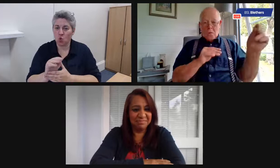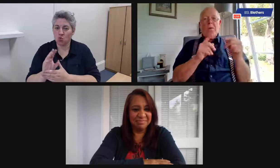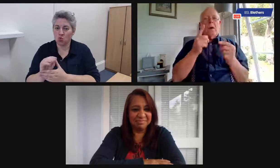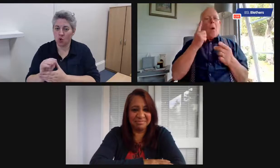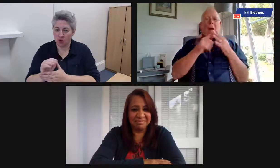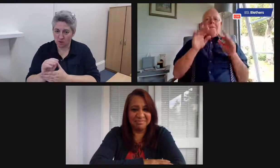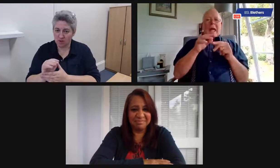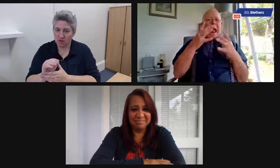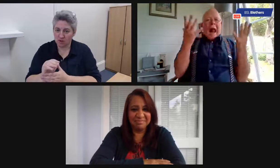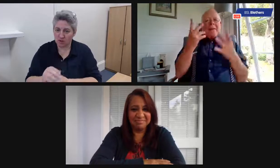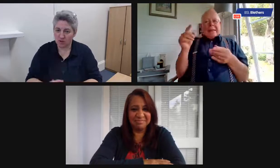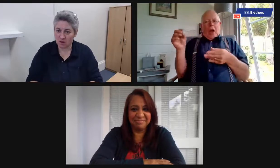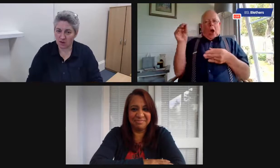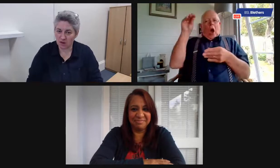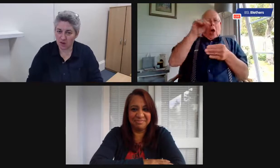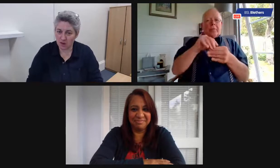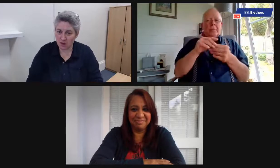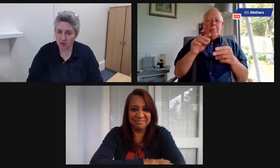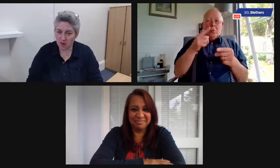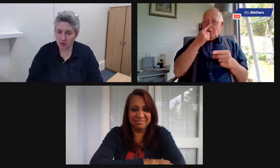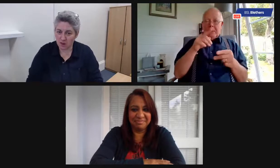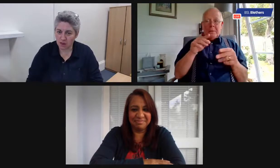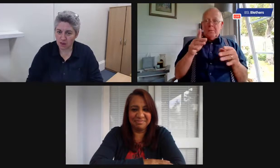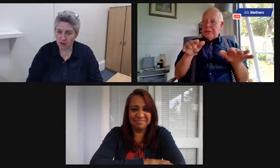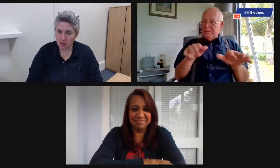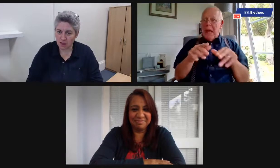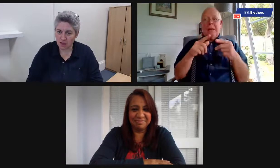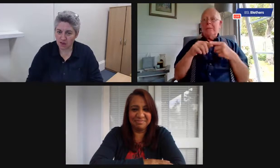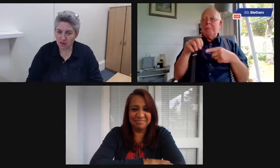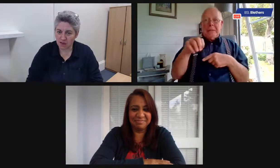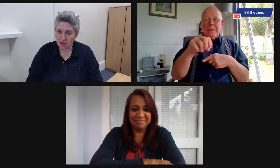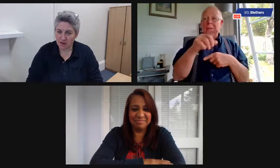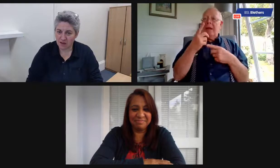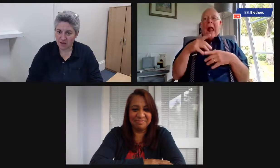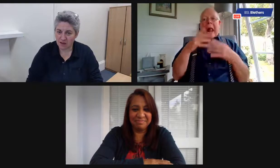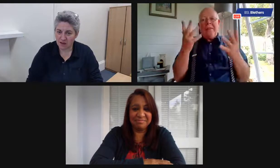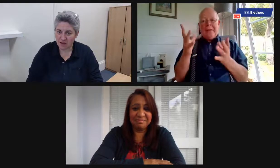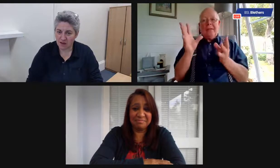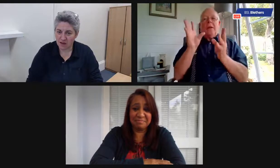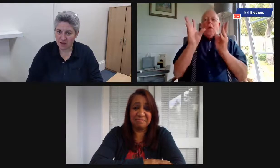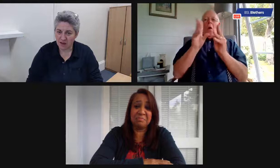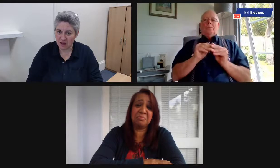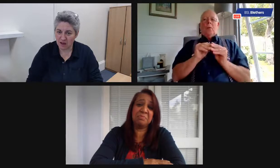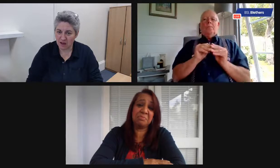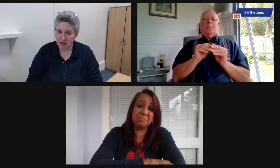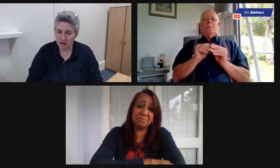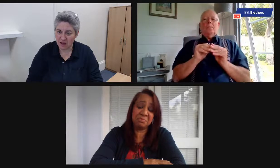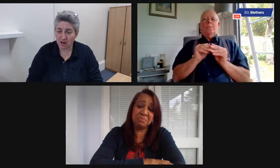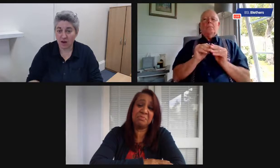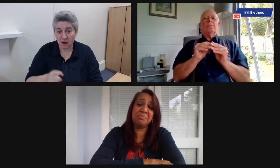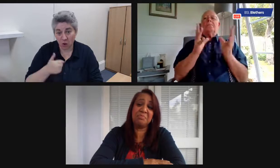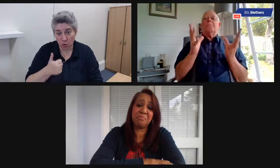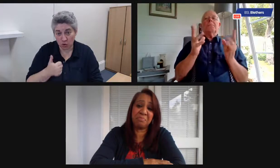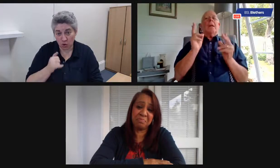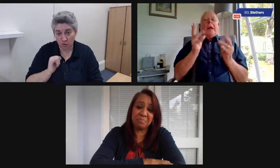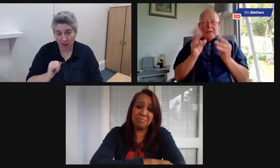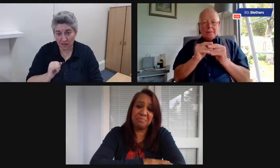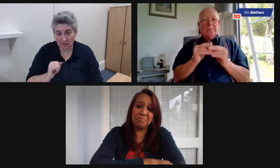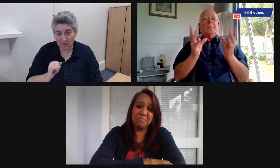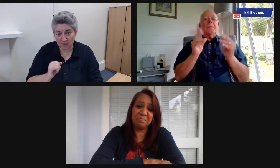Okay, and it dissolves. Does it Yeah. take anything? Anything that steps on it, anything flying, anything crawling, something like that, will